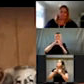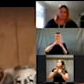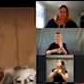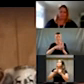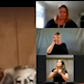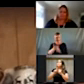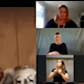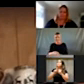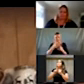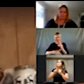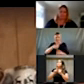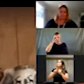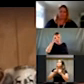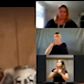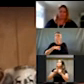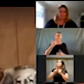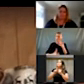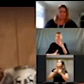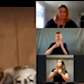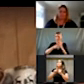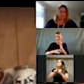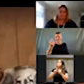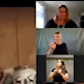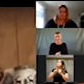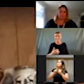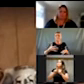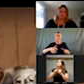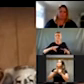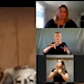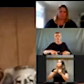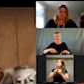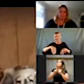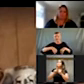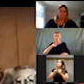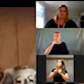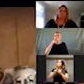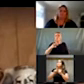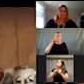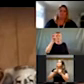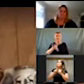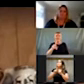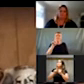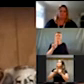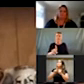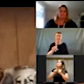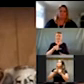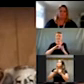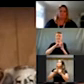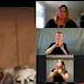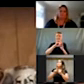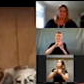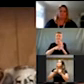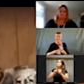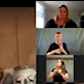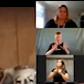disabled or more disabled. You might not yet accept the term for yourself, But the disablement caused by our bodies,